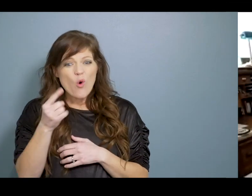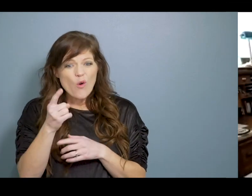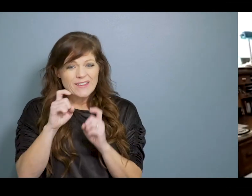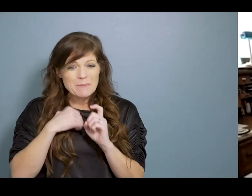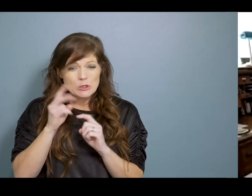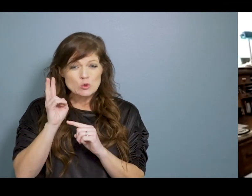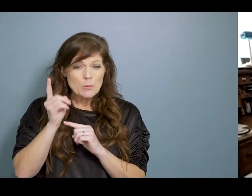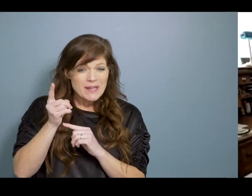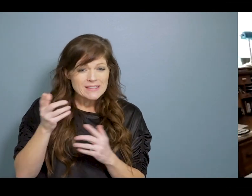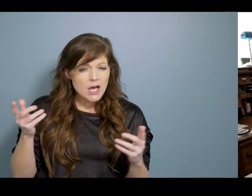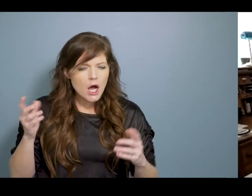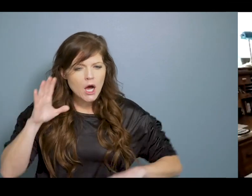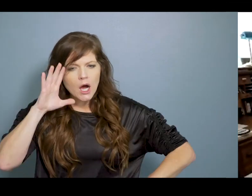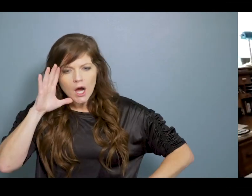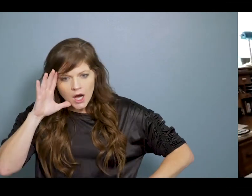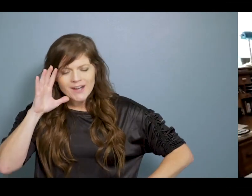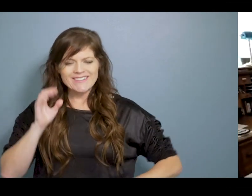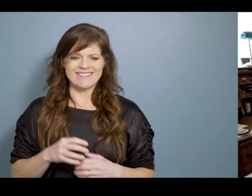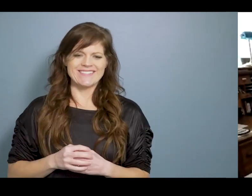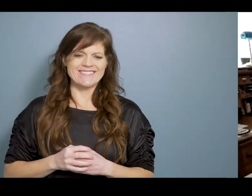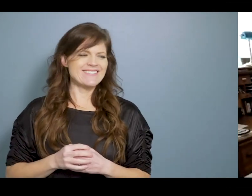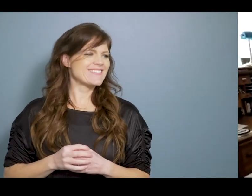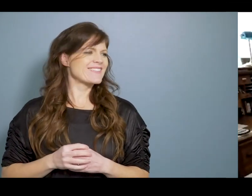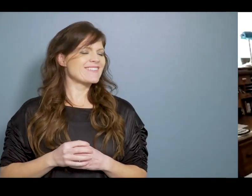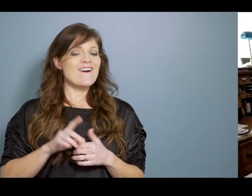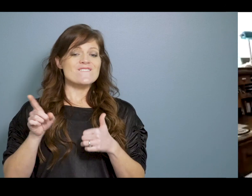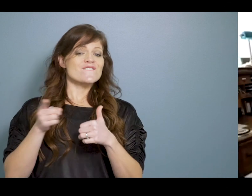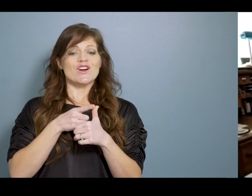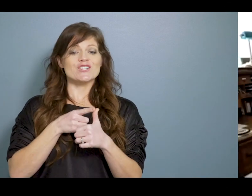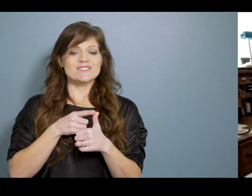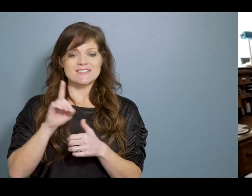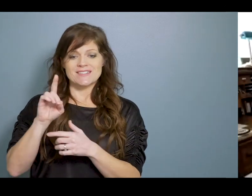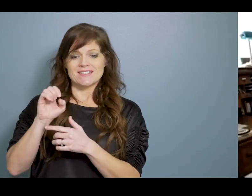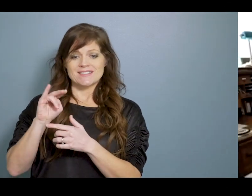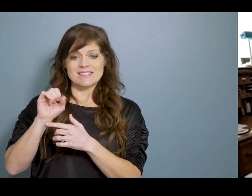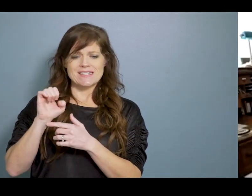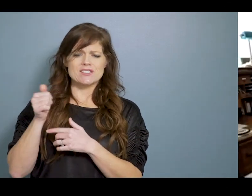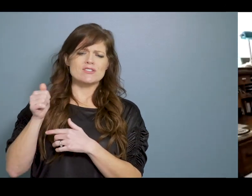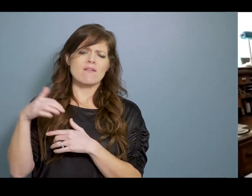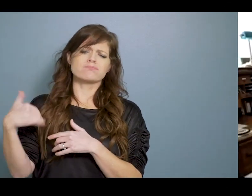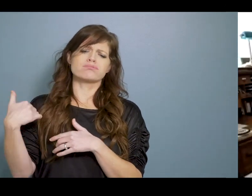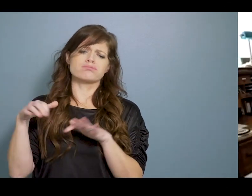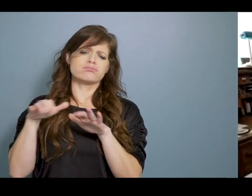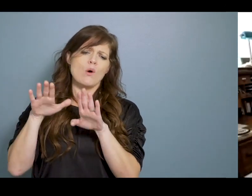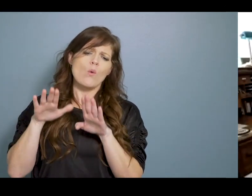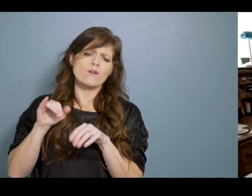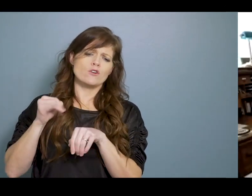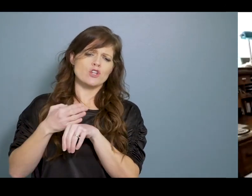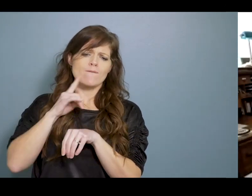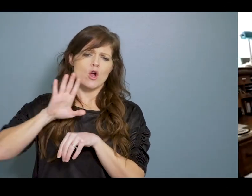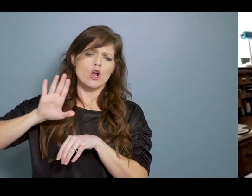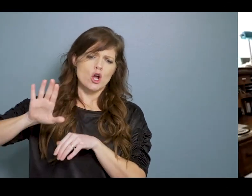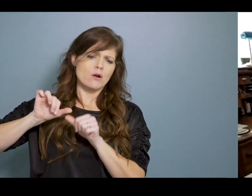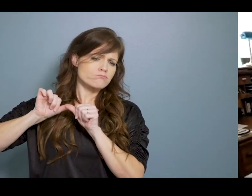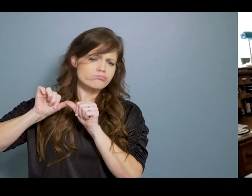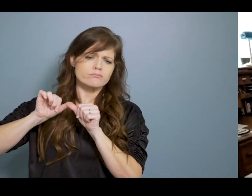minutes? I want to start, first of all, Denise did such a wonderful job on her presentation. I